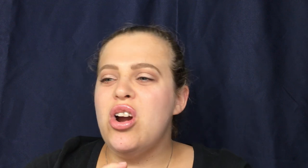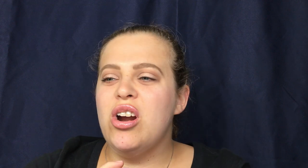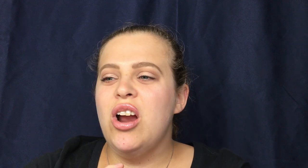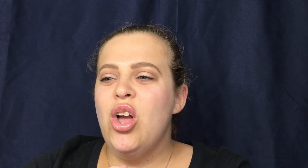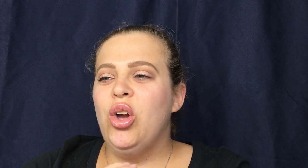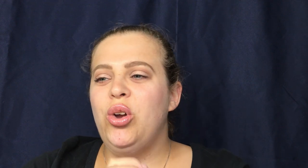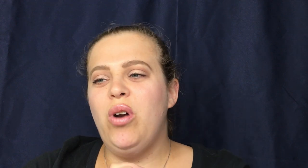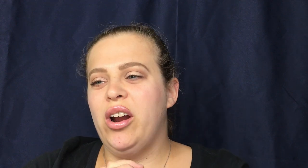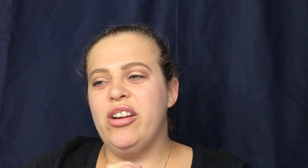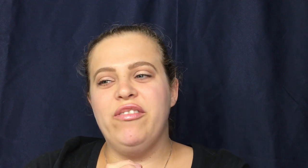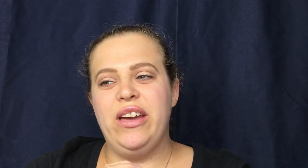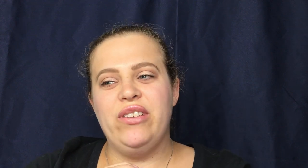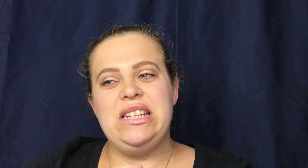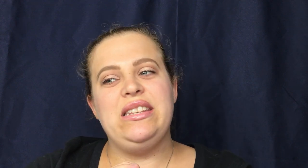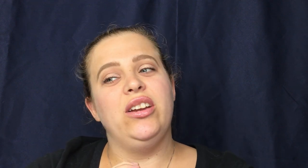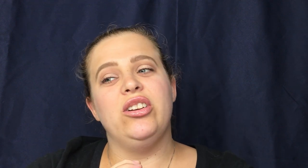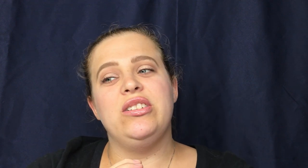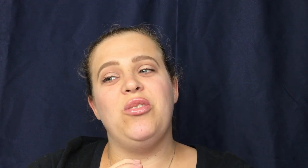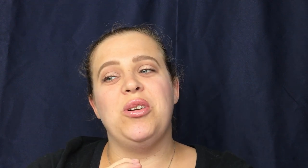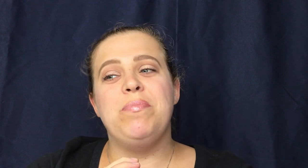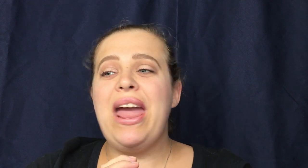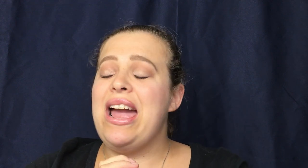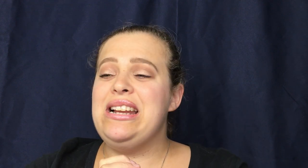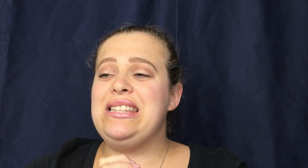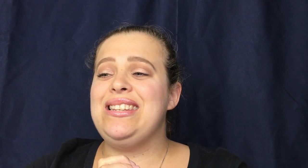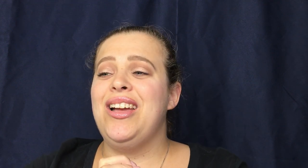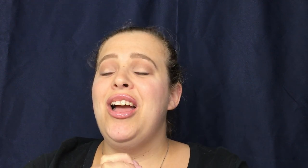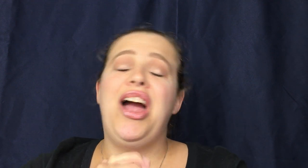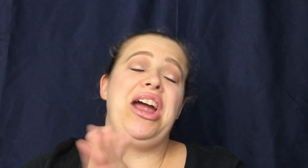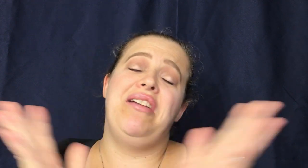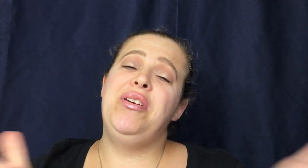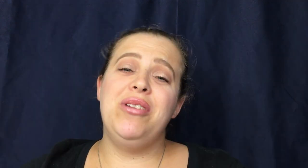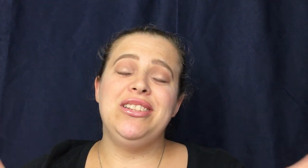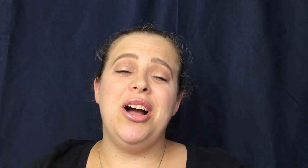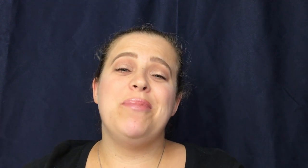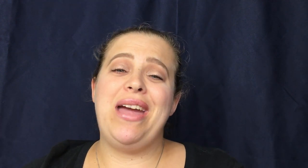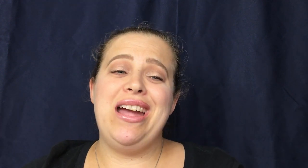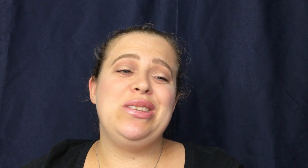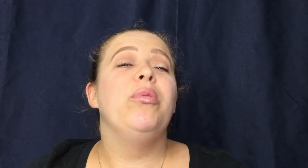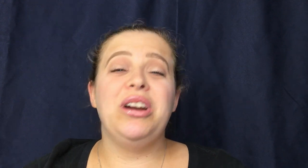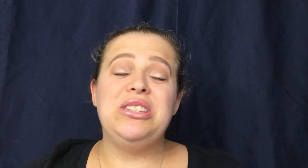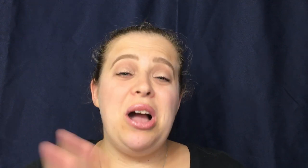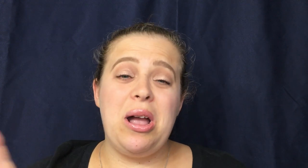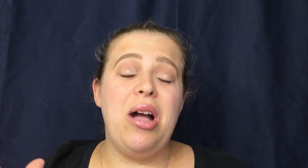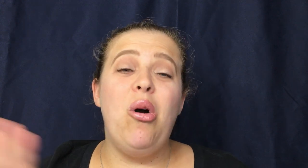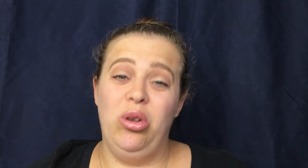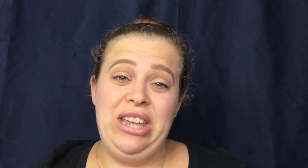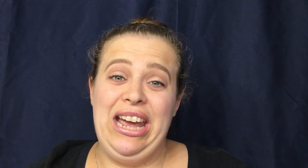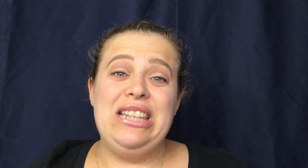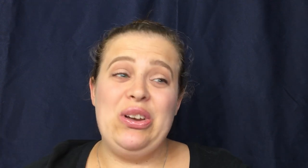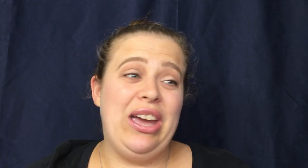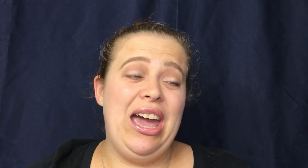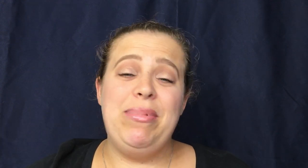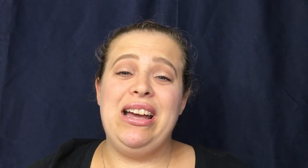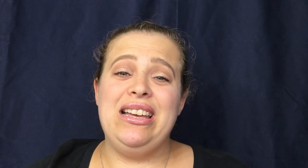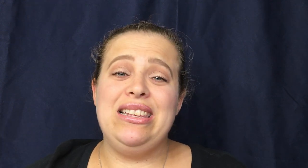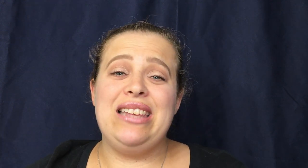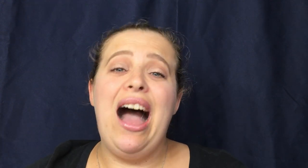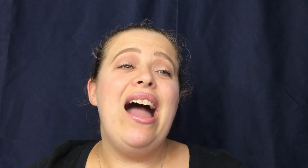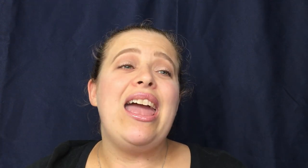four, who are your favorite singers or bands? All right, if you want to talk bands, we're going to talk old days, okay? Because I am